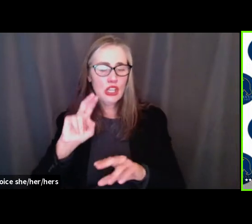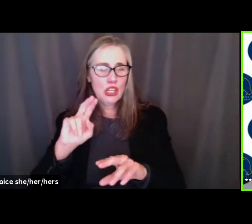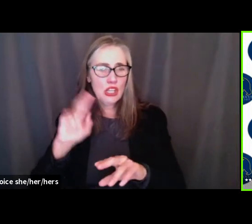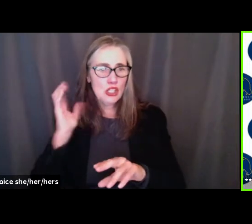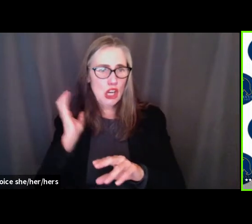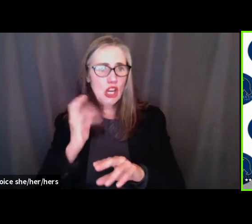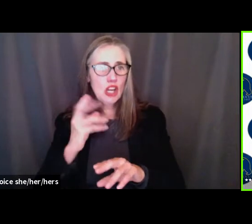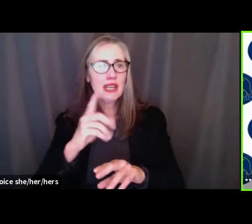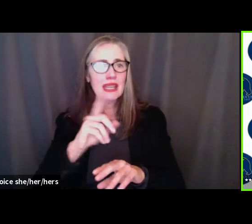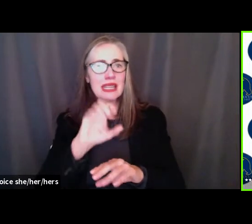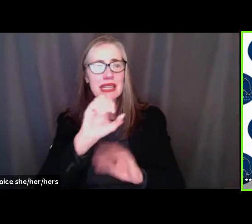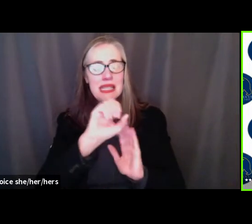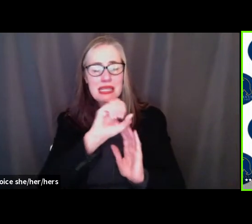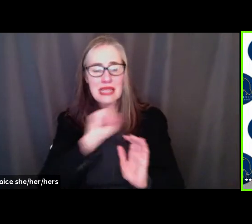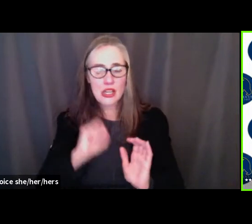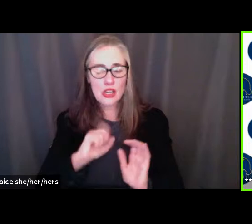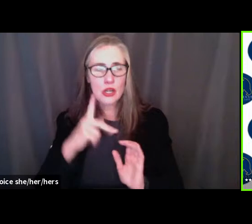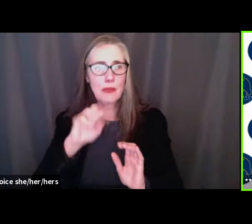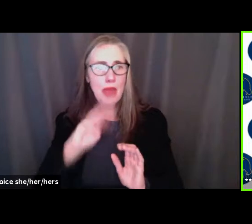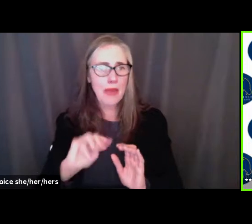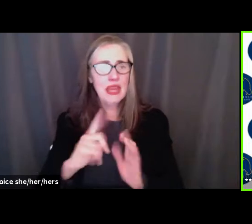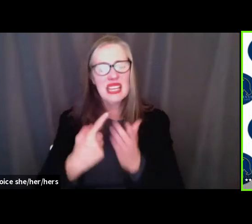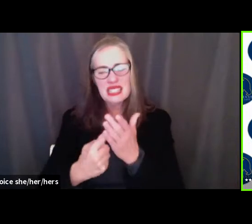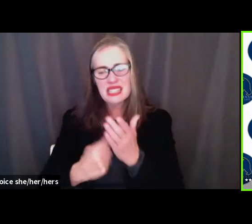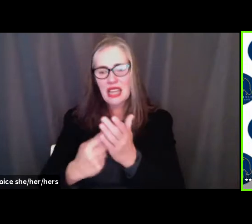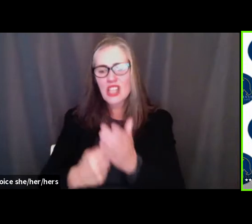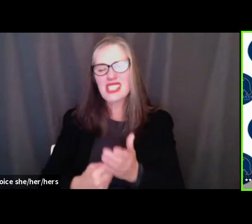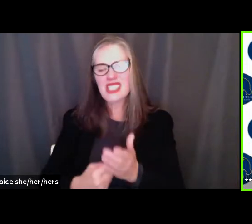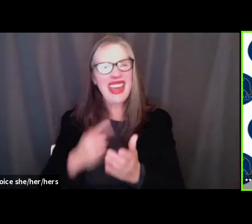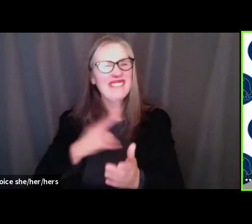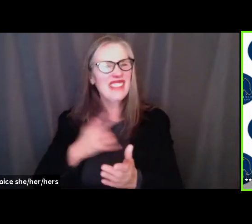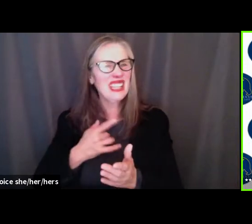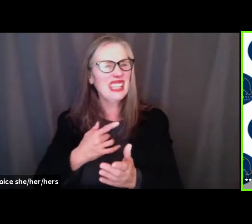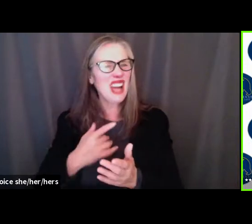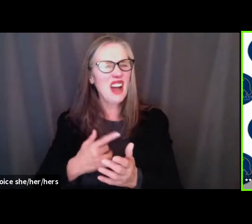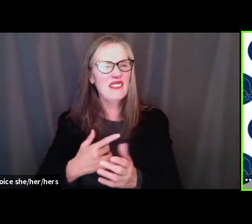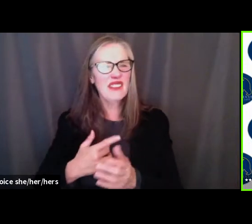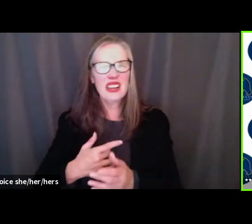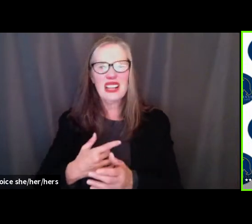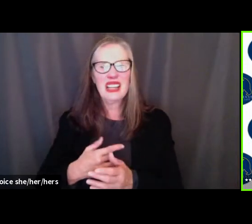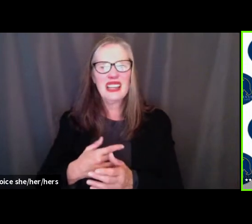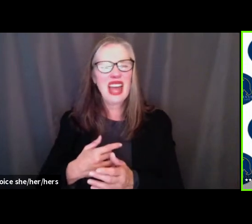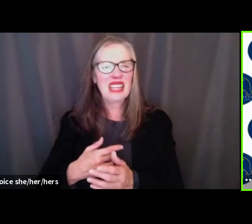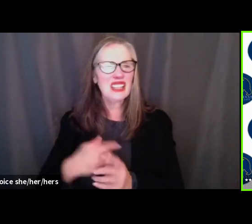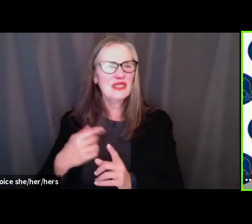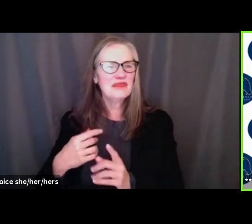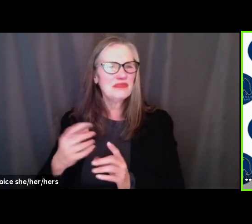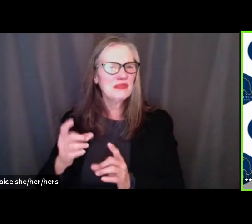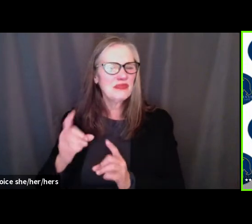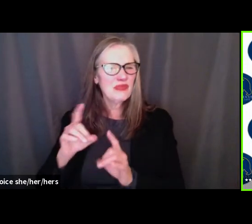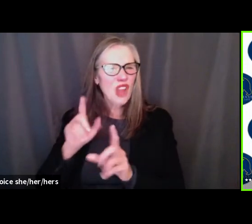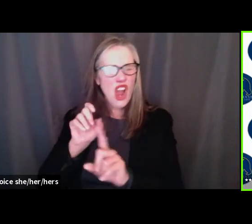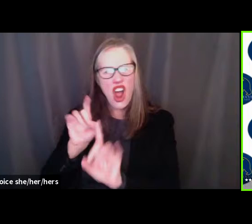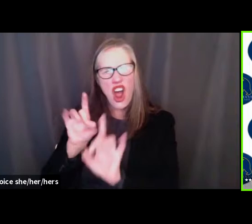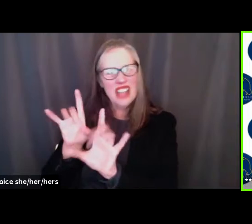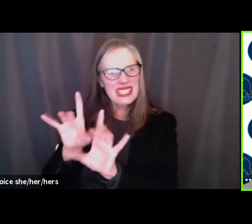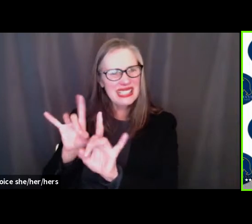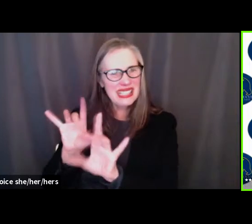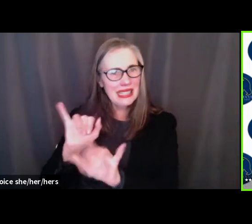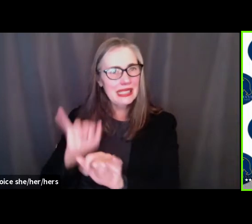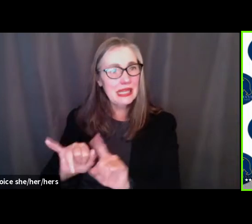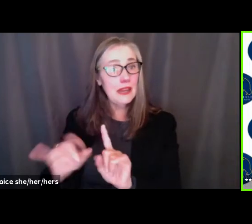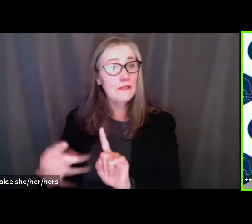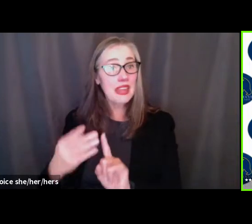then had a discussion regarding the climate of hostility facing the AAPI public officials with special guest